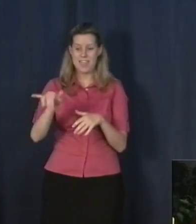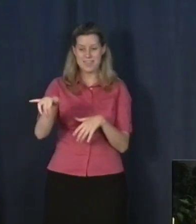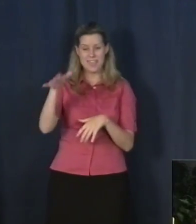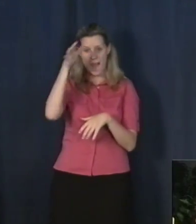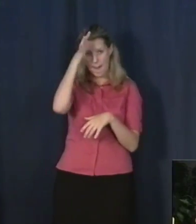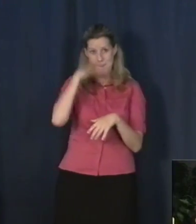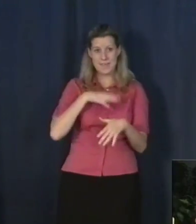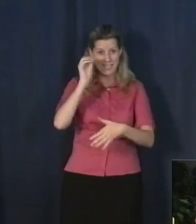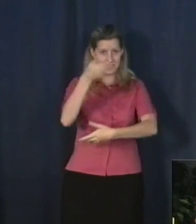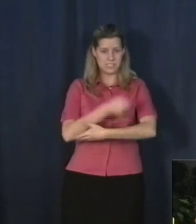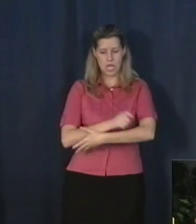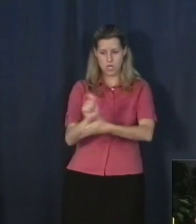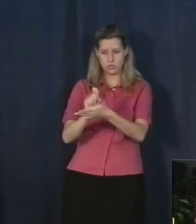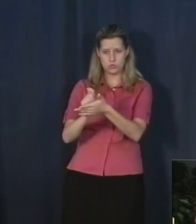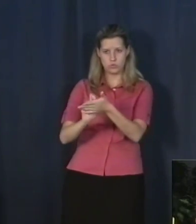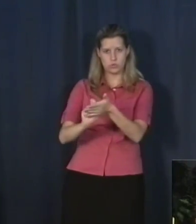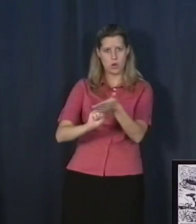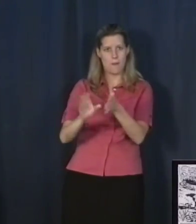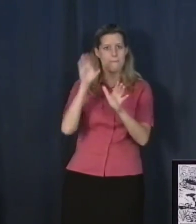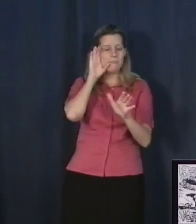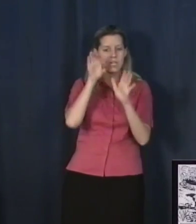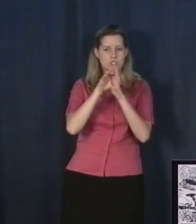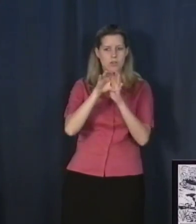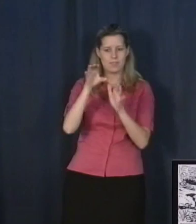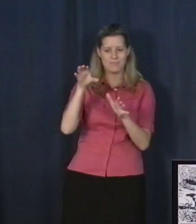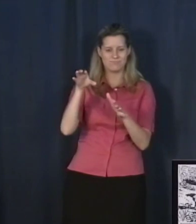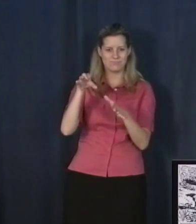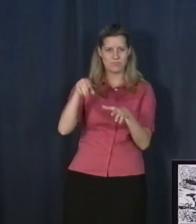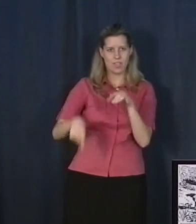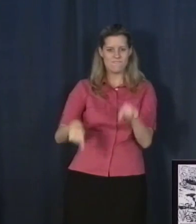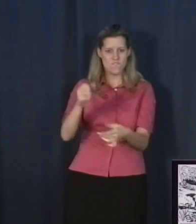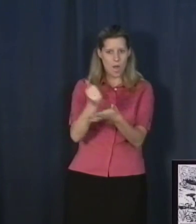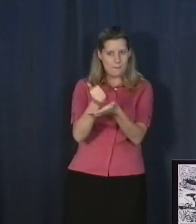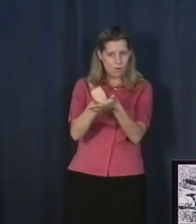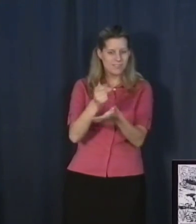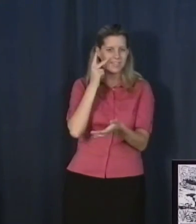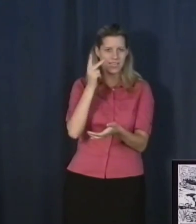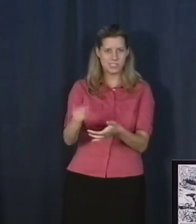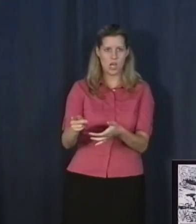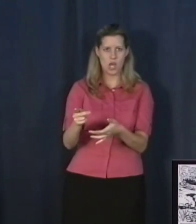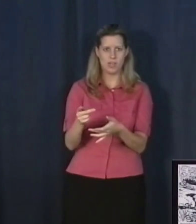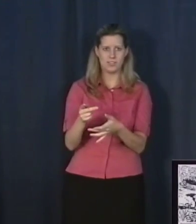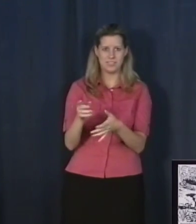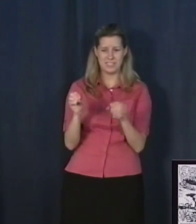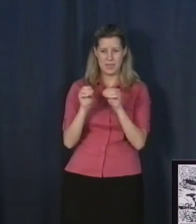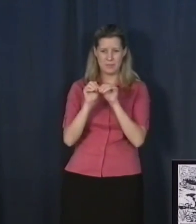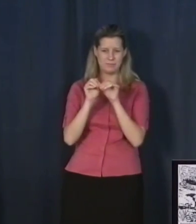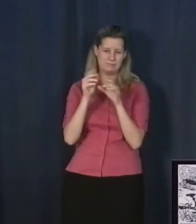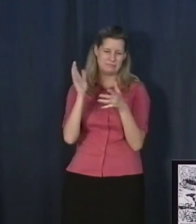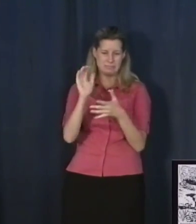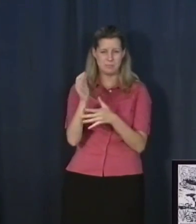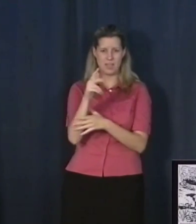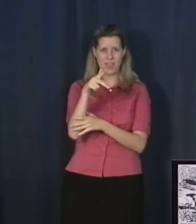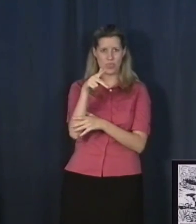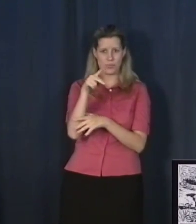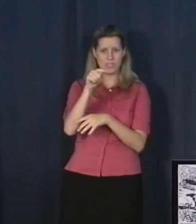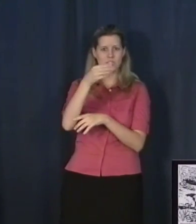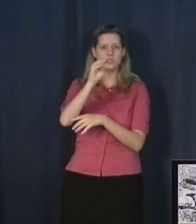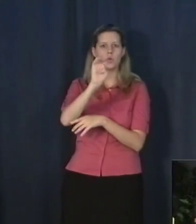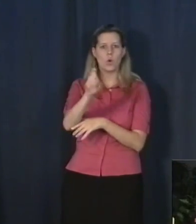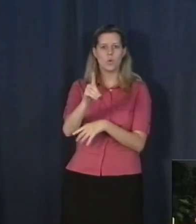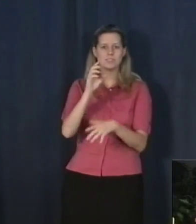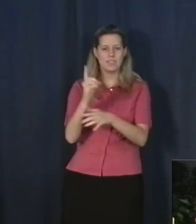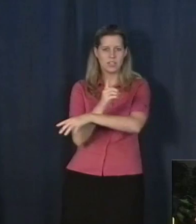friendly. Colonel Fawcett's son drew a picture of the footprints that they saw. Appears to be a 3-toed dinosaur of some